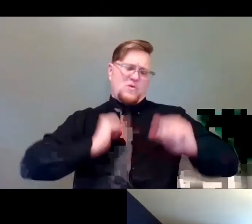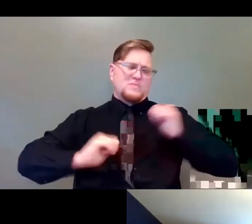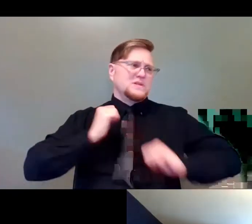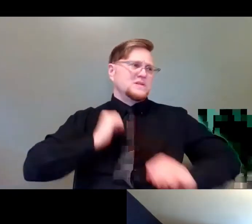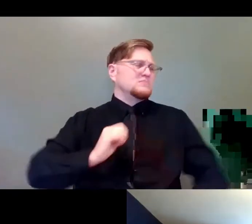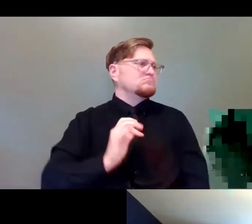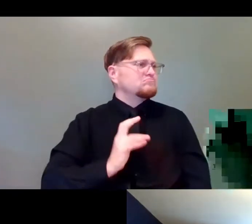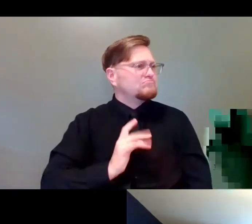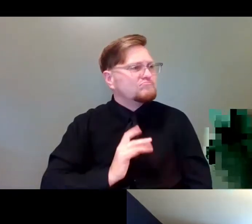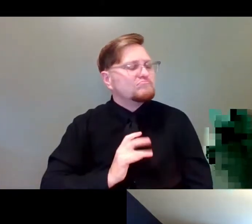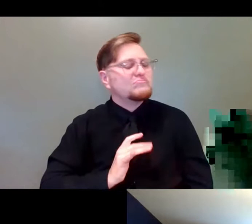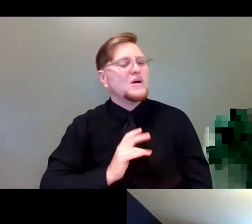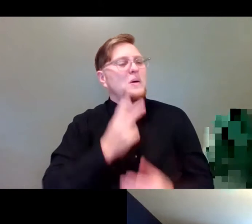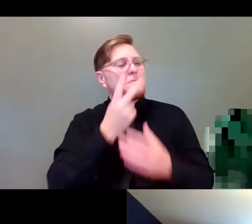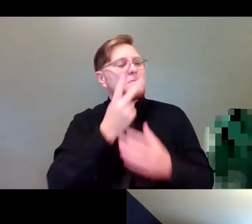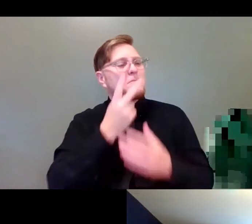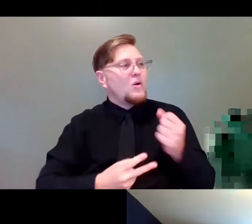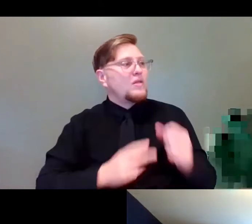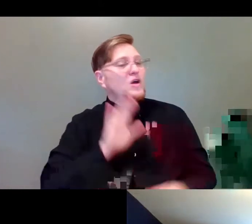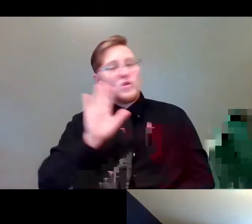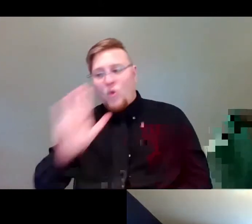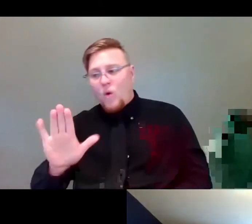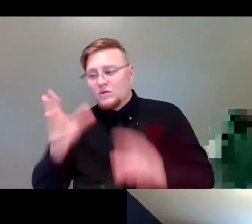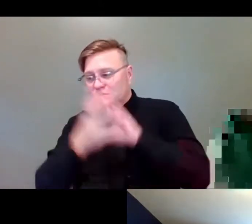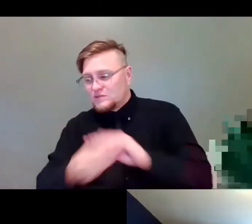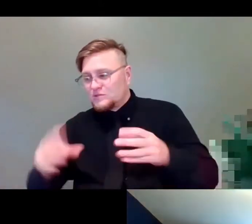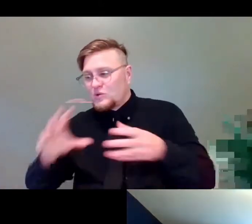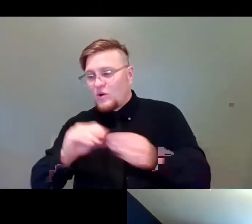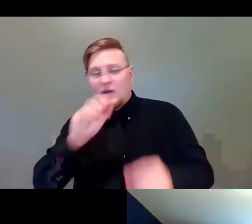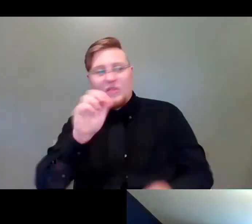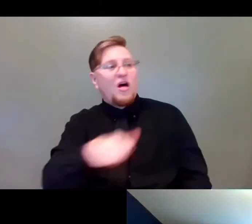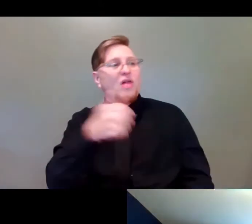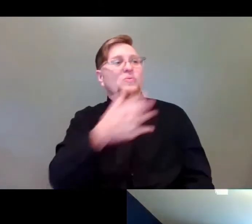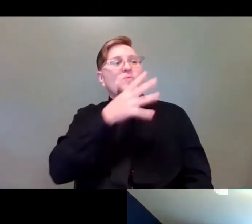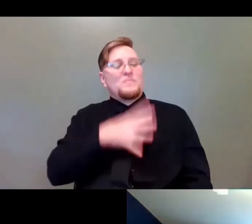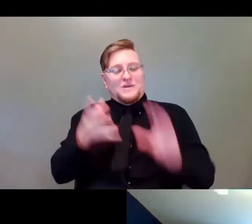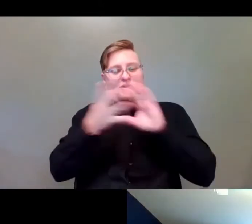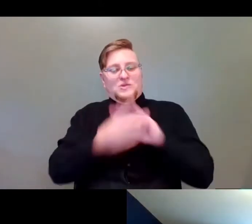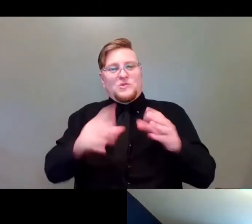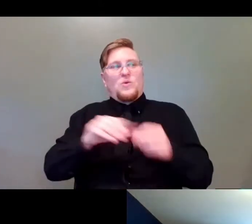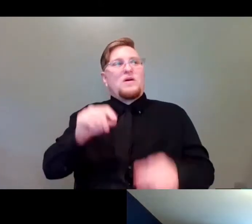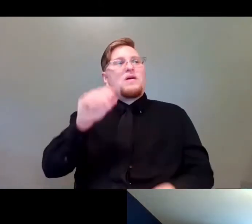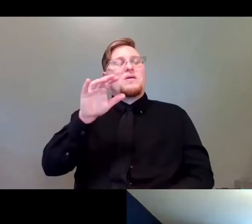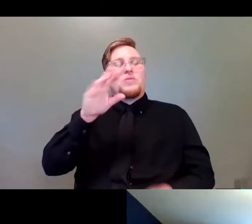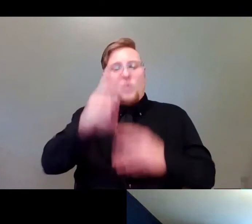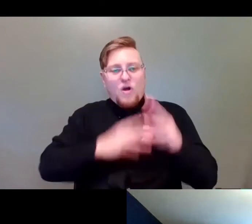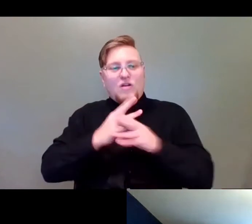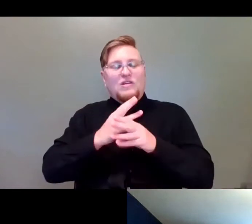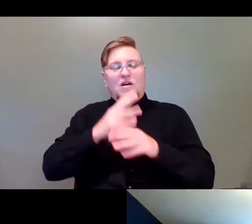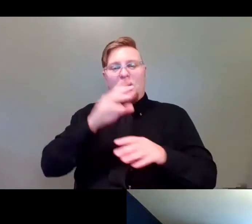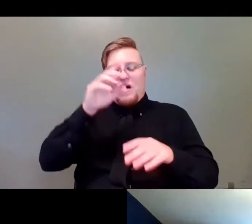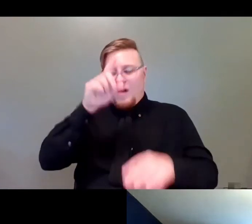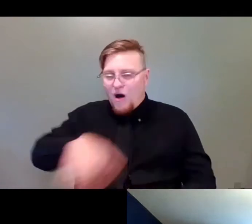Just the combination of hearing your story, hearing the other women's stories, women from all over the world,